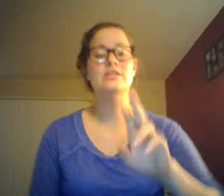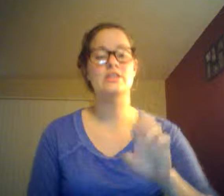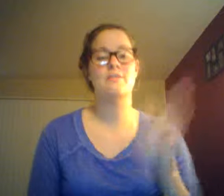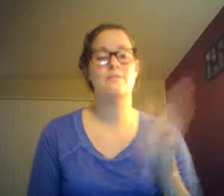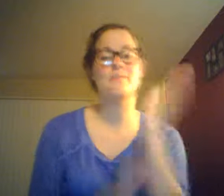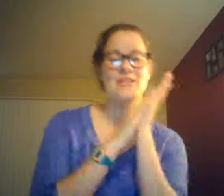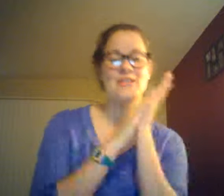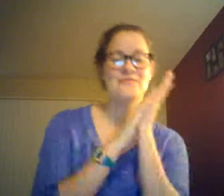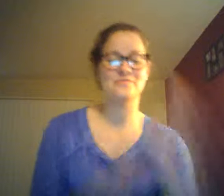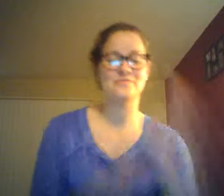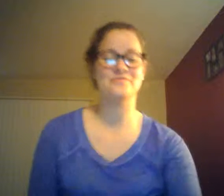oyster bed.